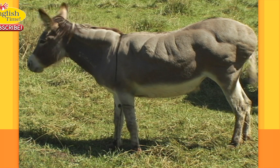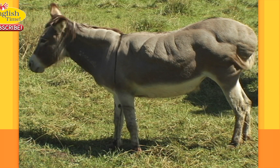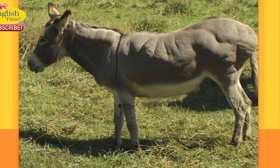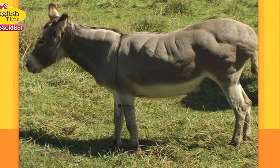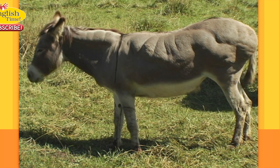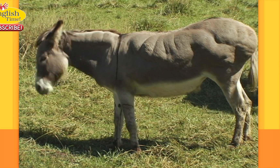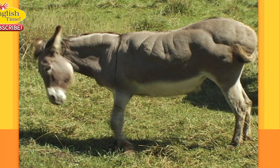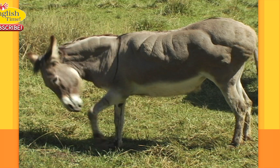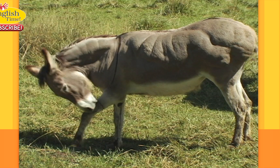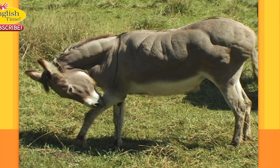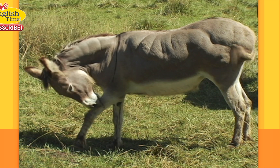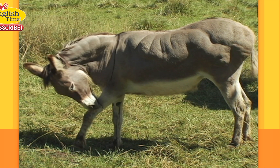Hee-haw, hee-haw.